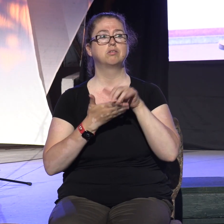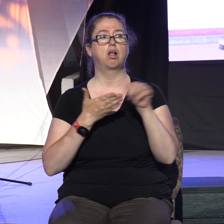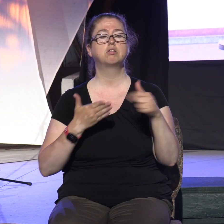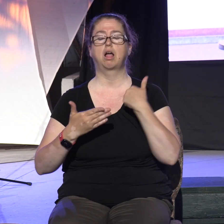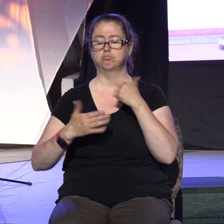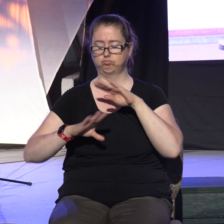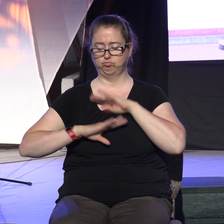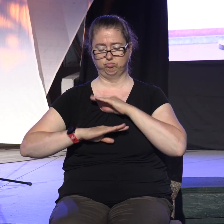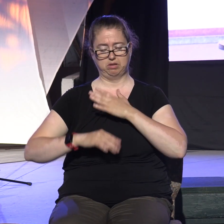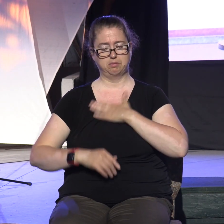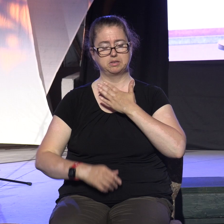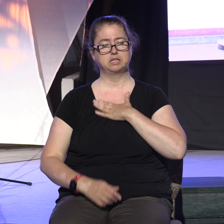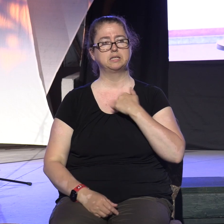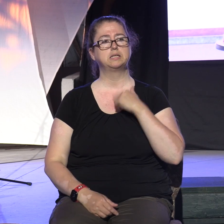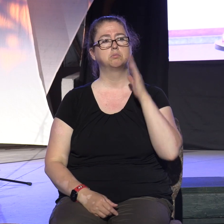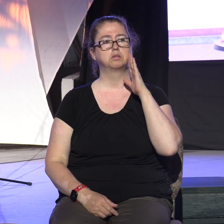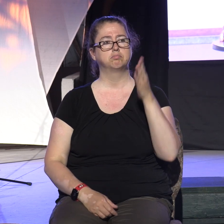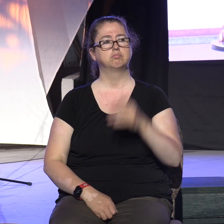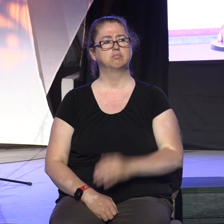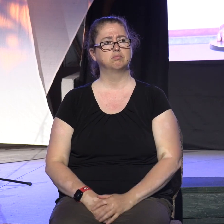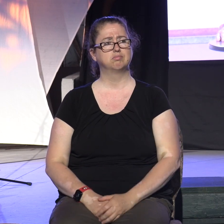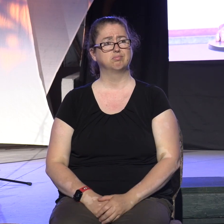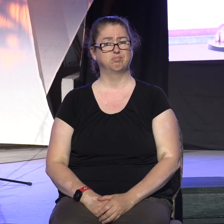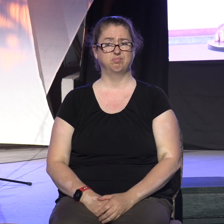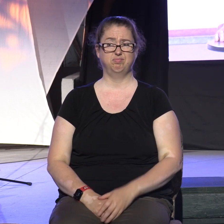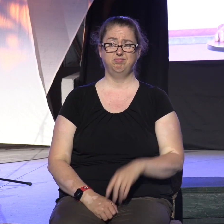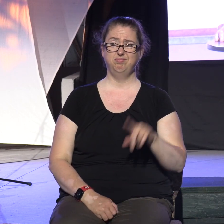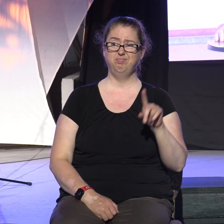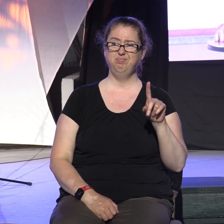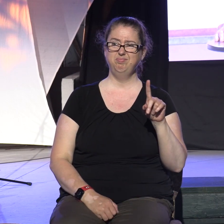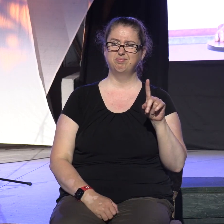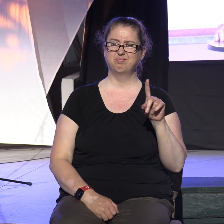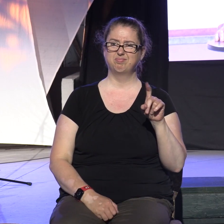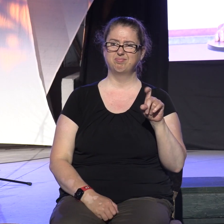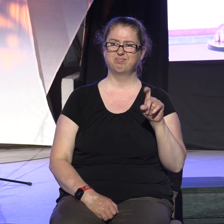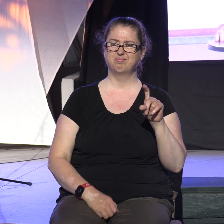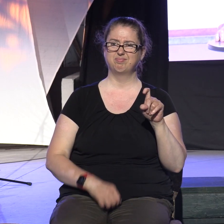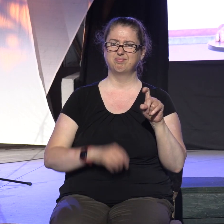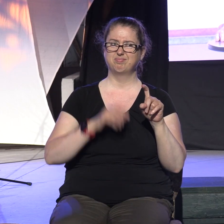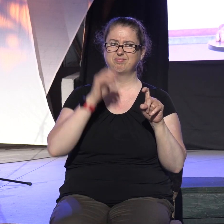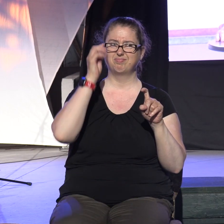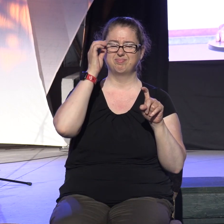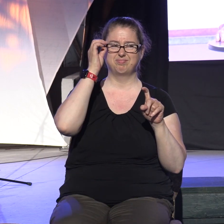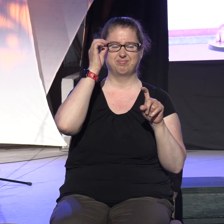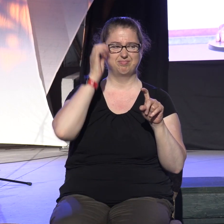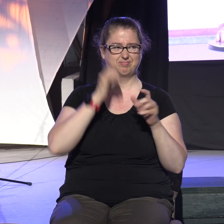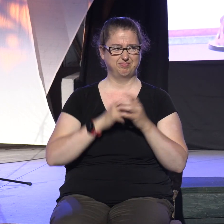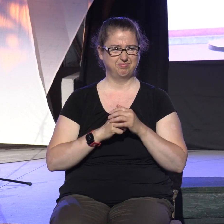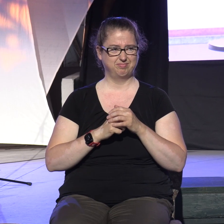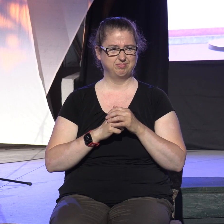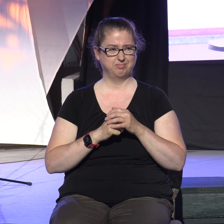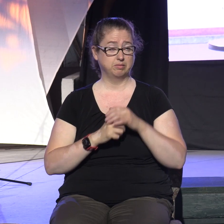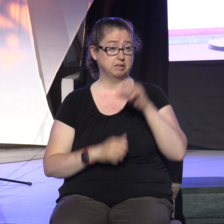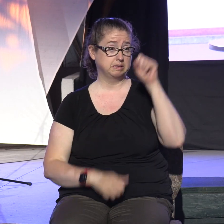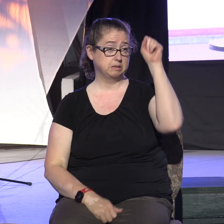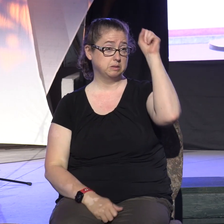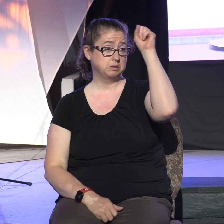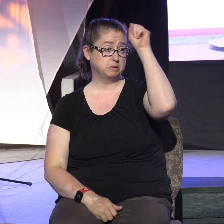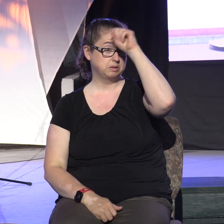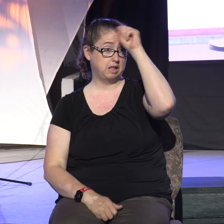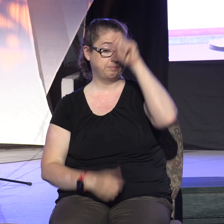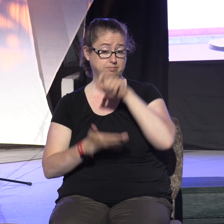Solomon will declare in his journal over and over, looking at all of his success and all of his gold and silver